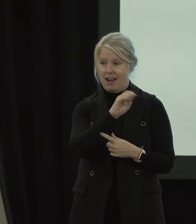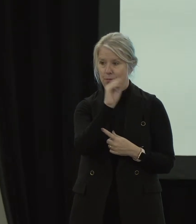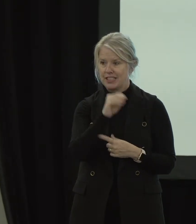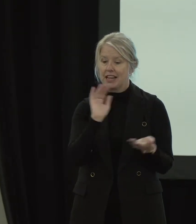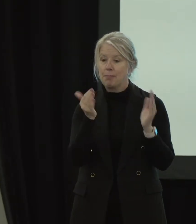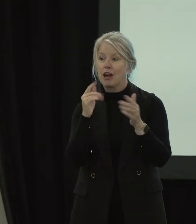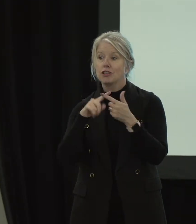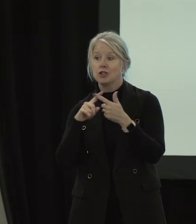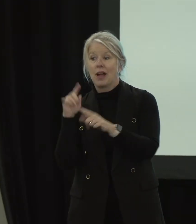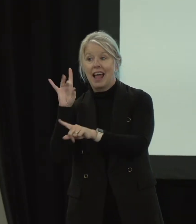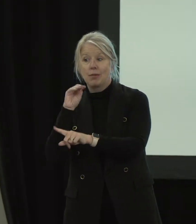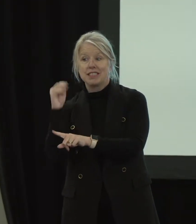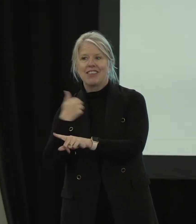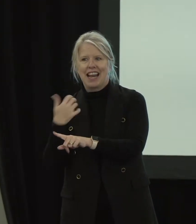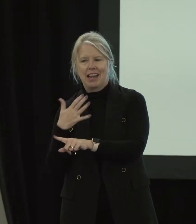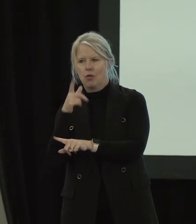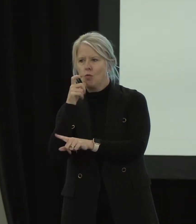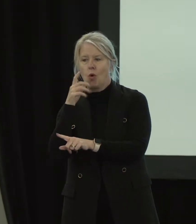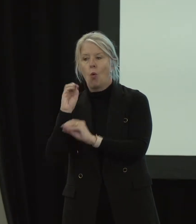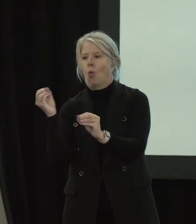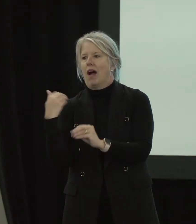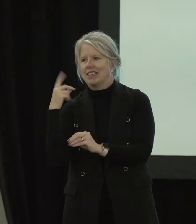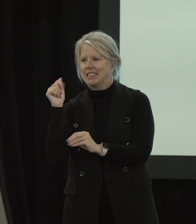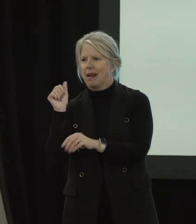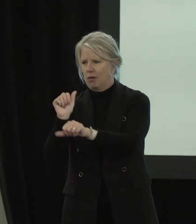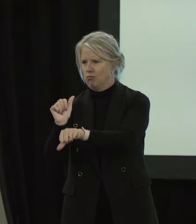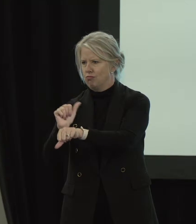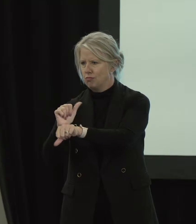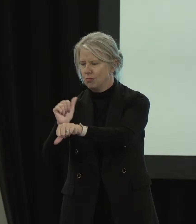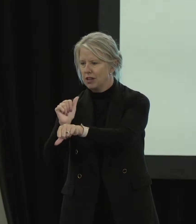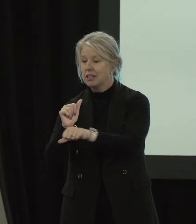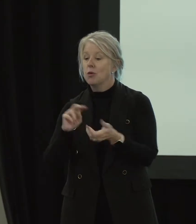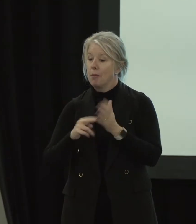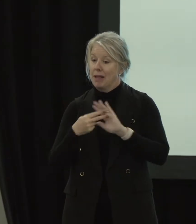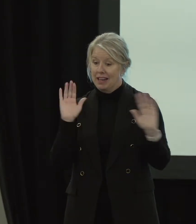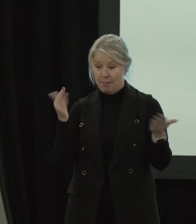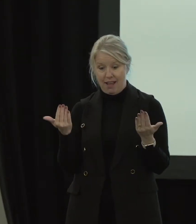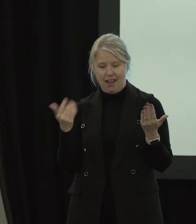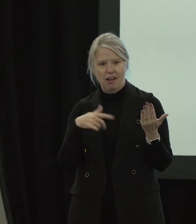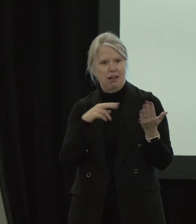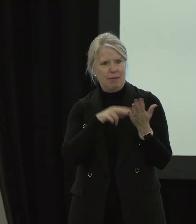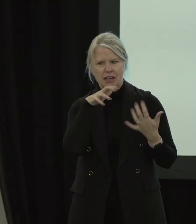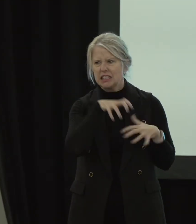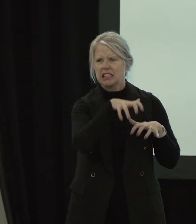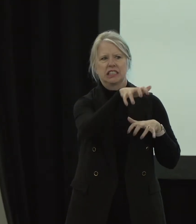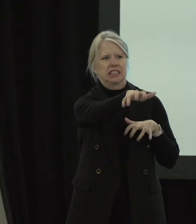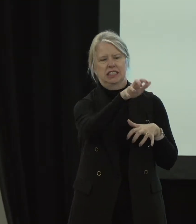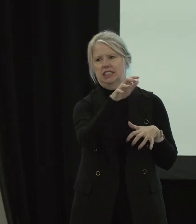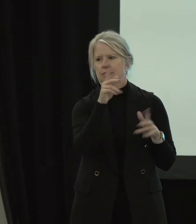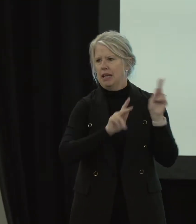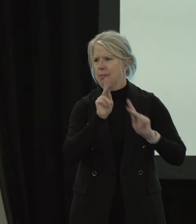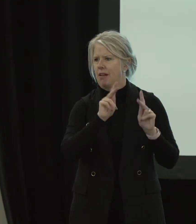of Canadians without disabilities. And what these numbers tell us is that there are thousands of people with disabilities,